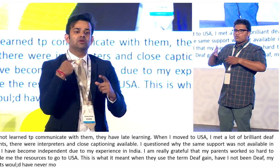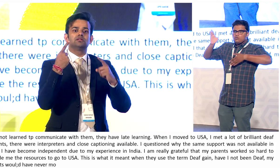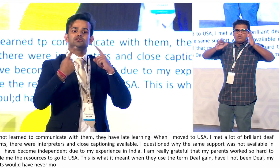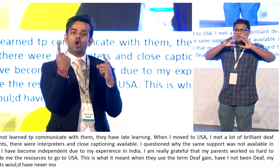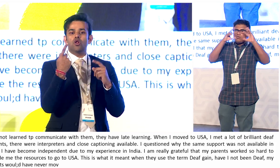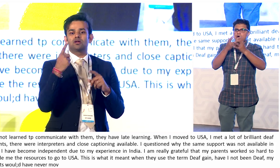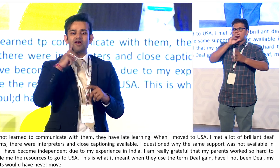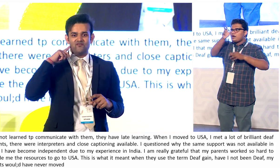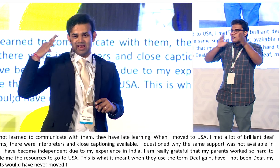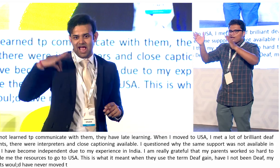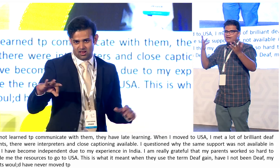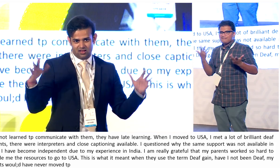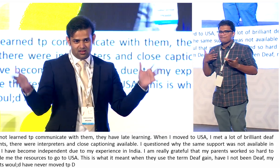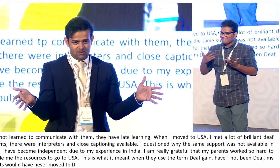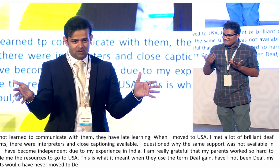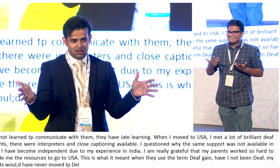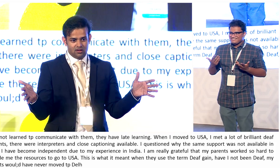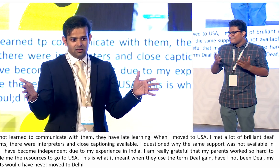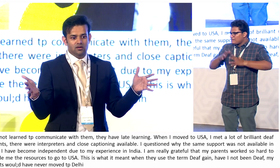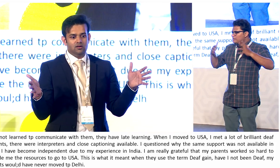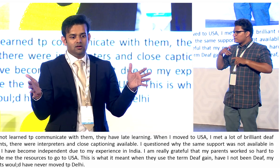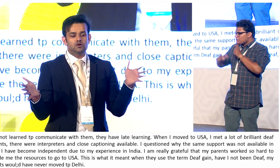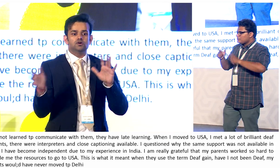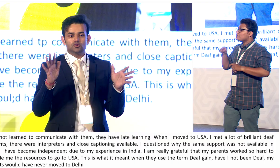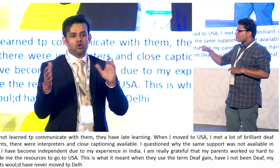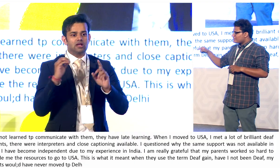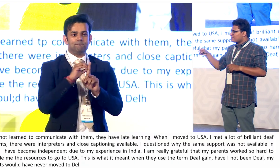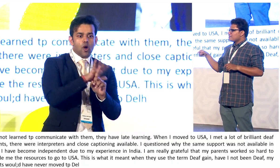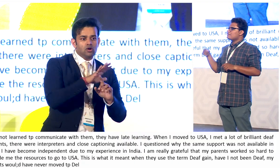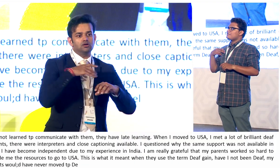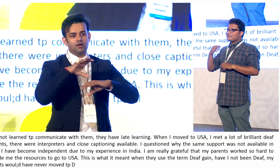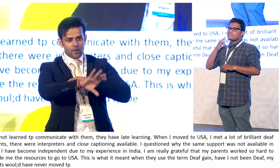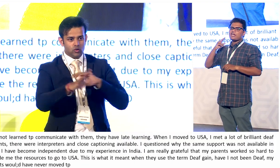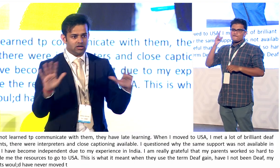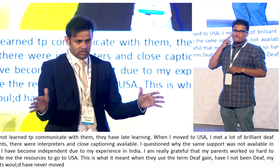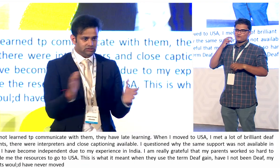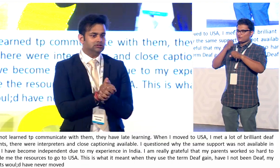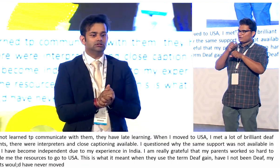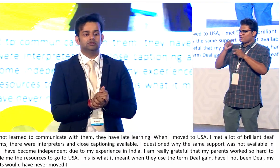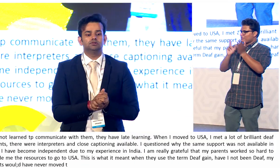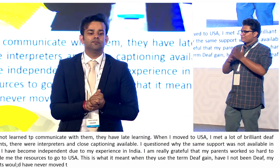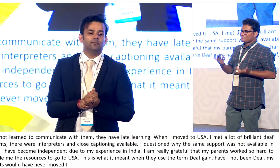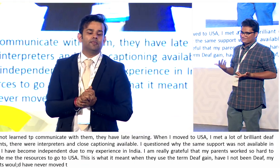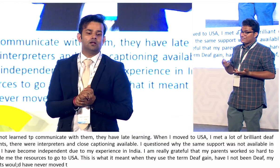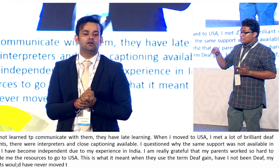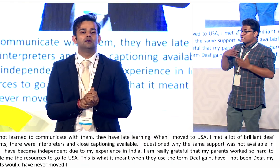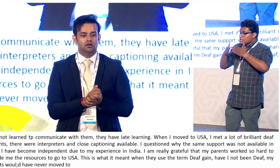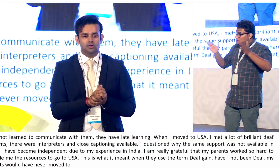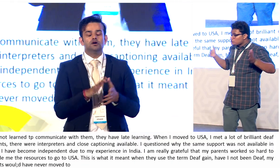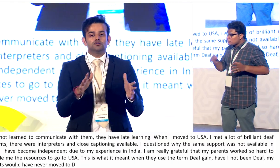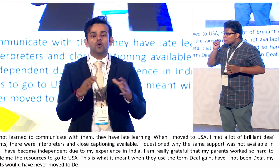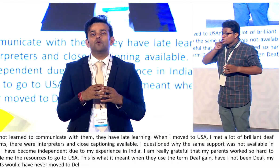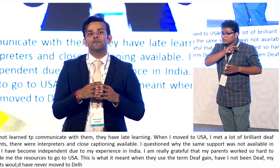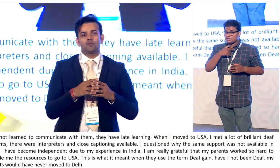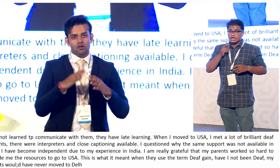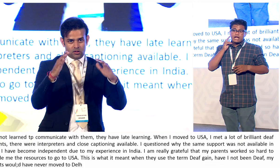opportunity to provide for the larger family. So this is the term deaf gain. The exposure, the empowerment of